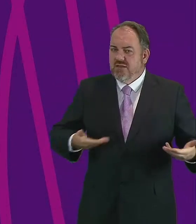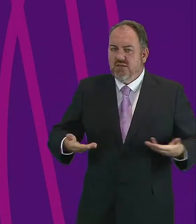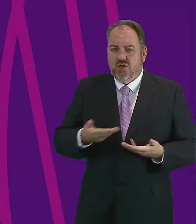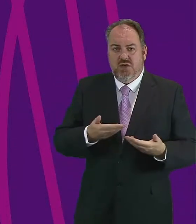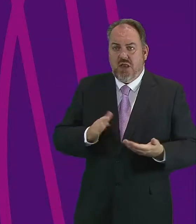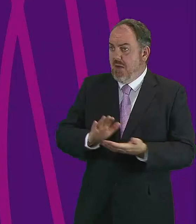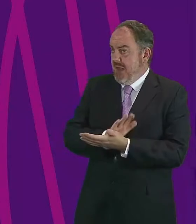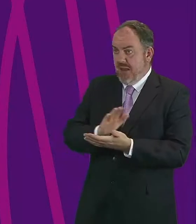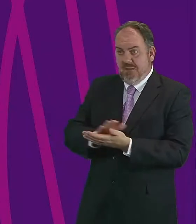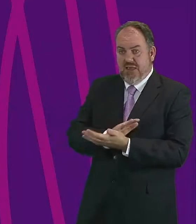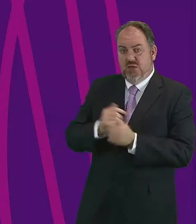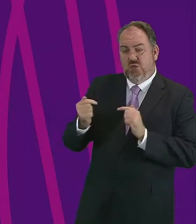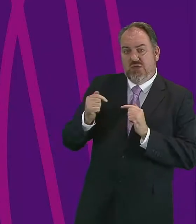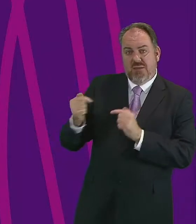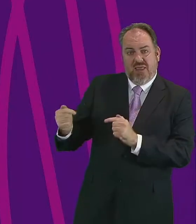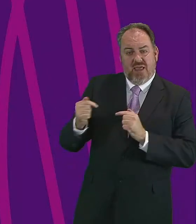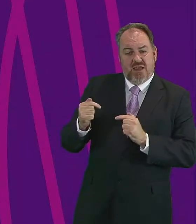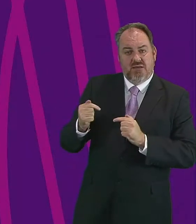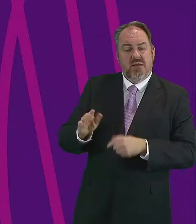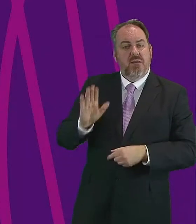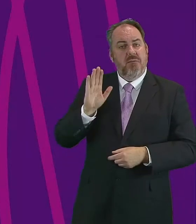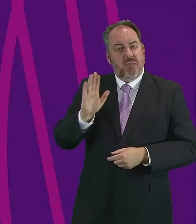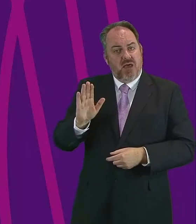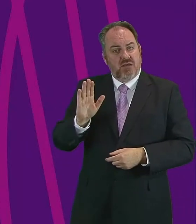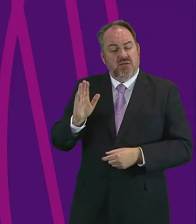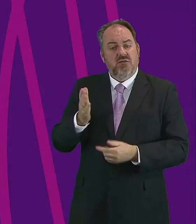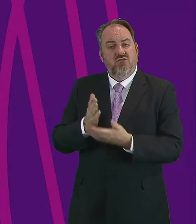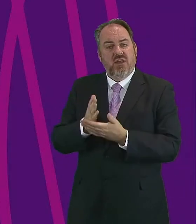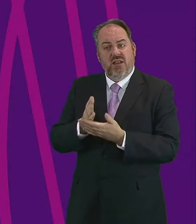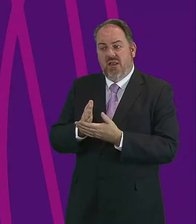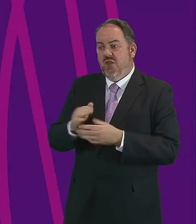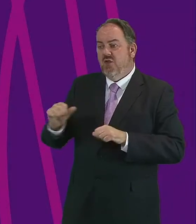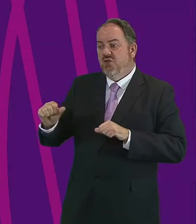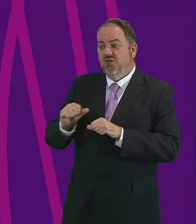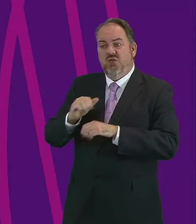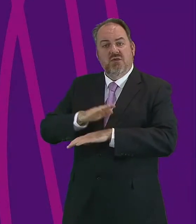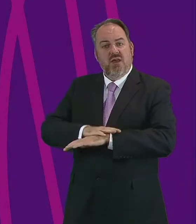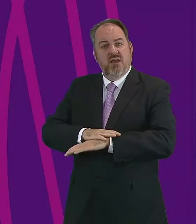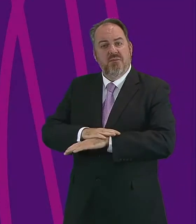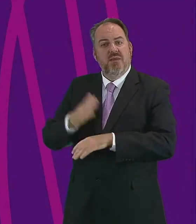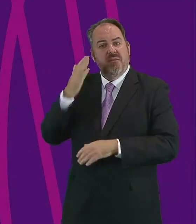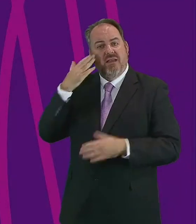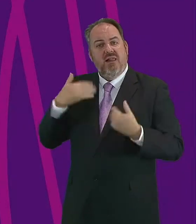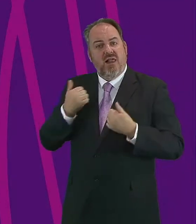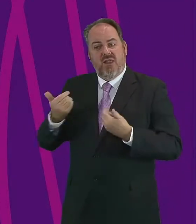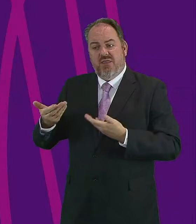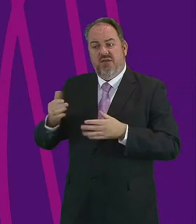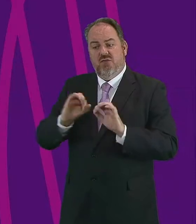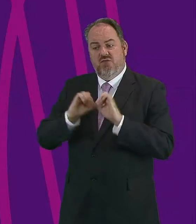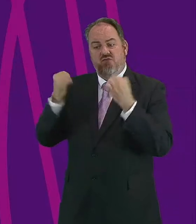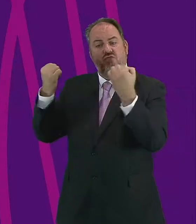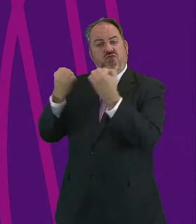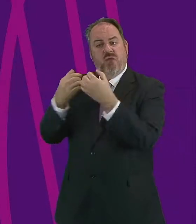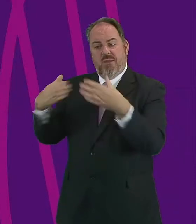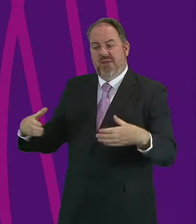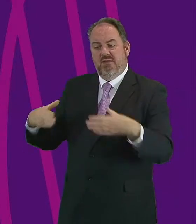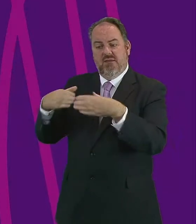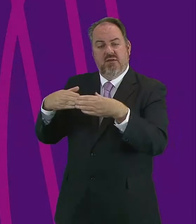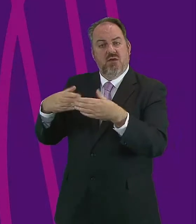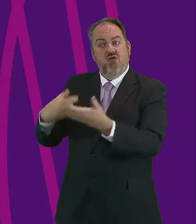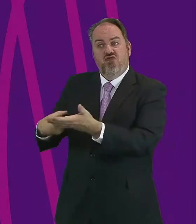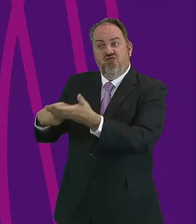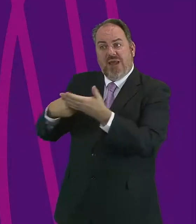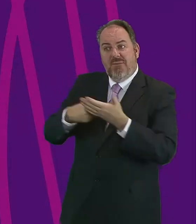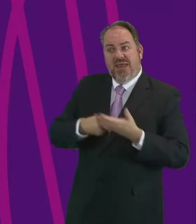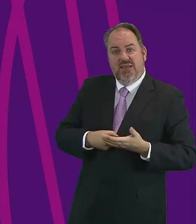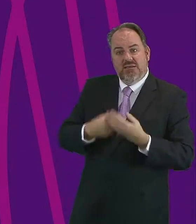happy to take that away. But if the Short Life Mental Health Legislation Commencement Consideration Group makes a recommendation, I think I